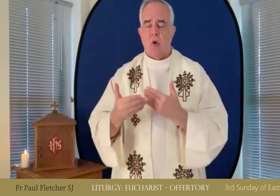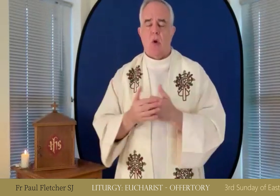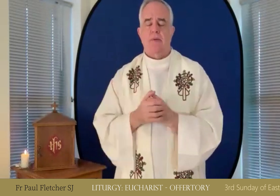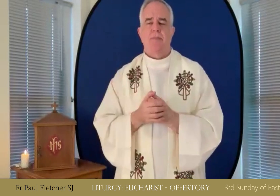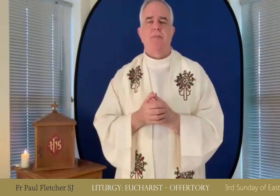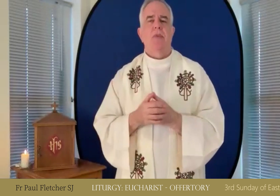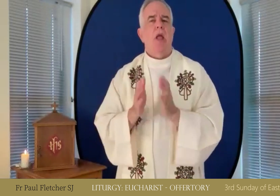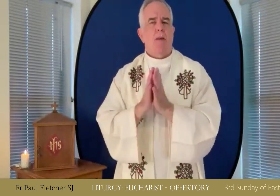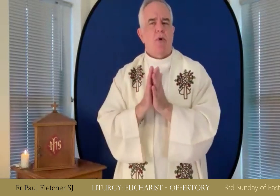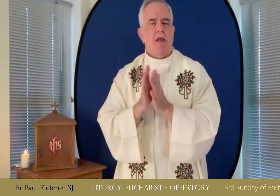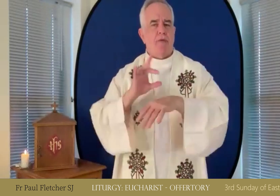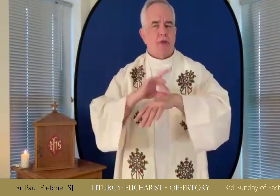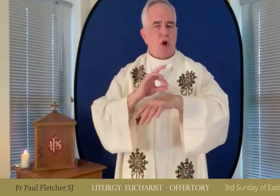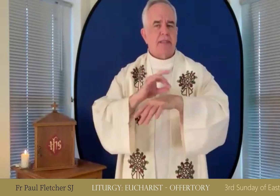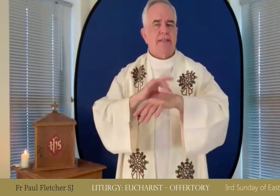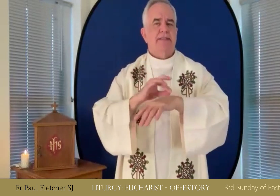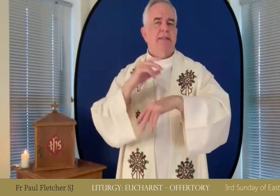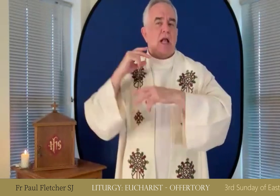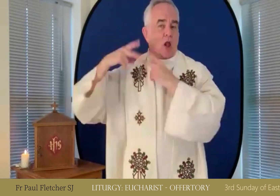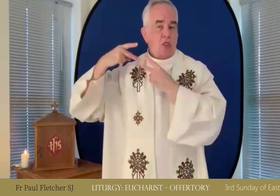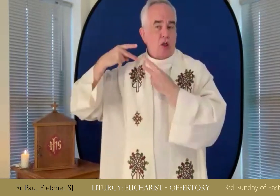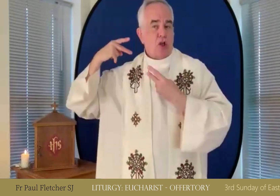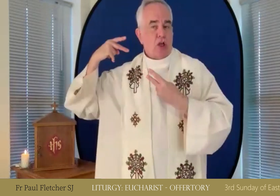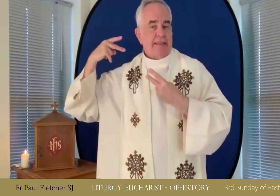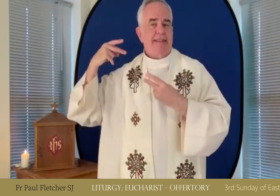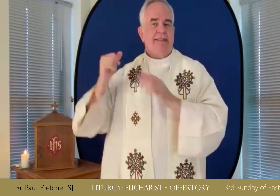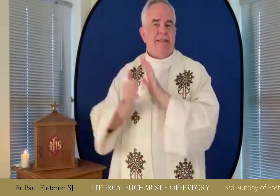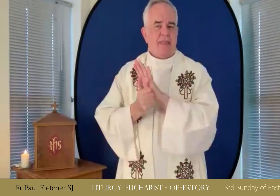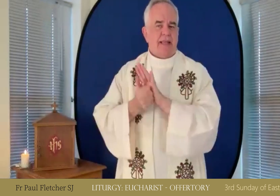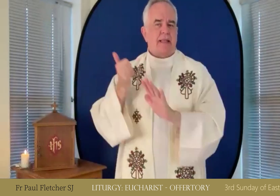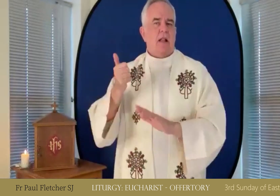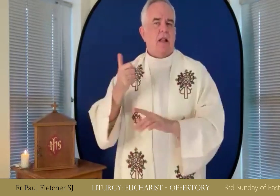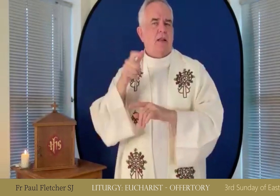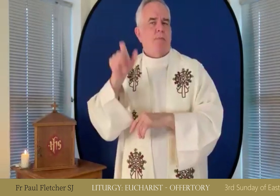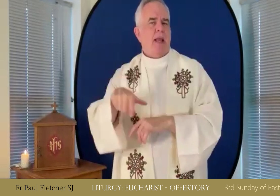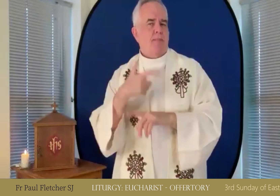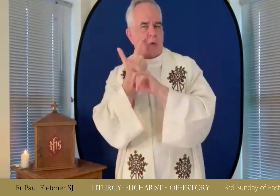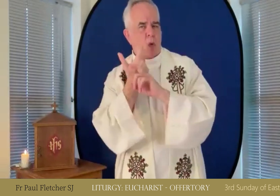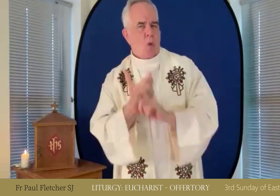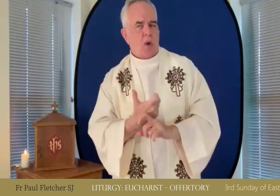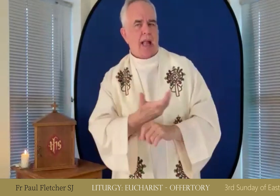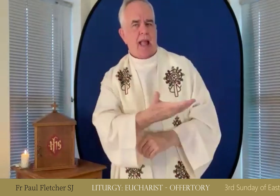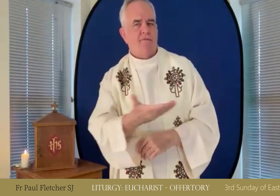on. Pray for the doctors, the nurses, the skilled people who care for